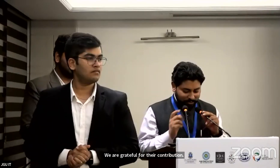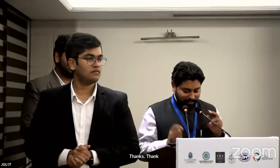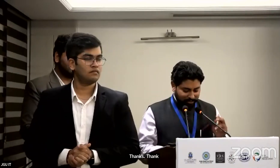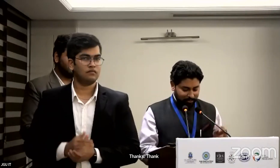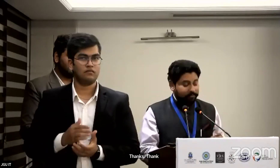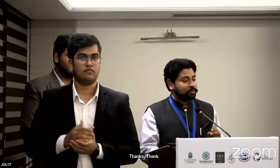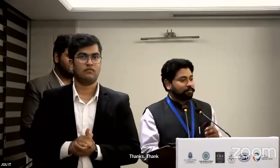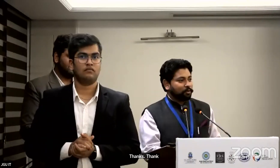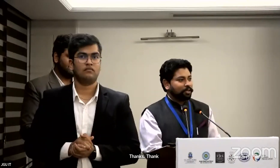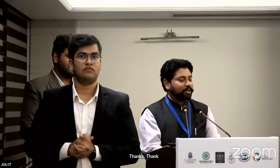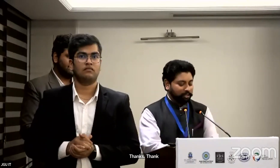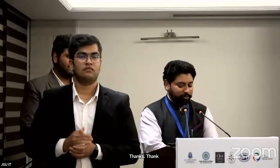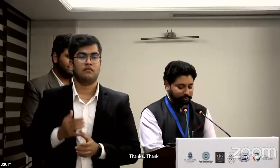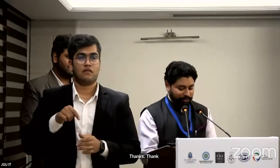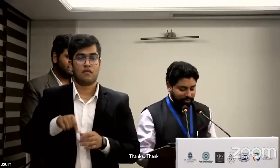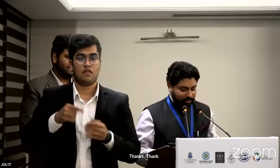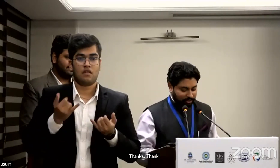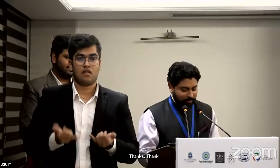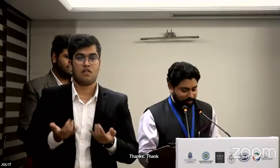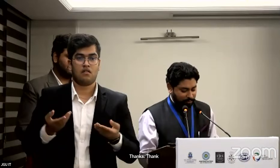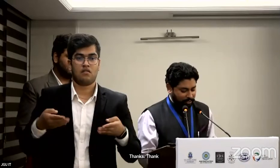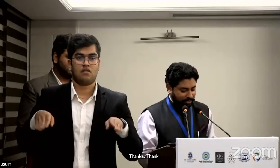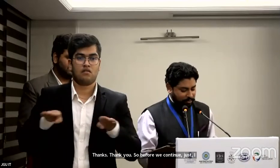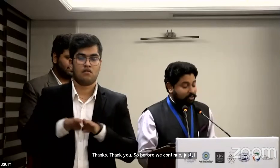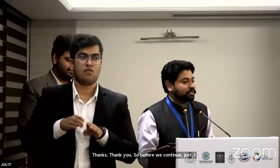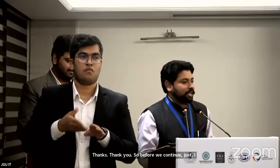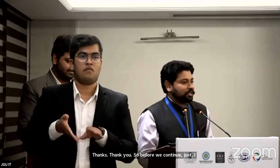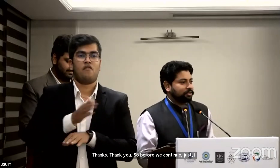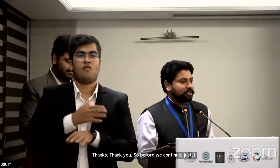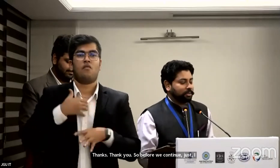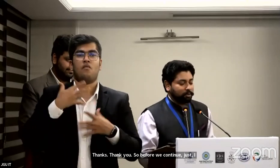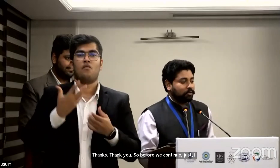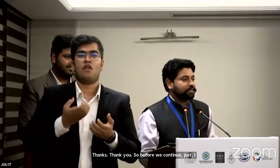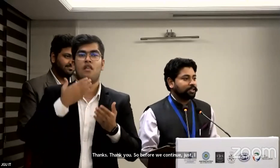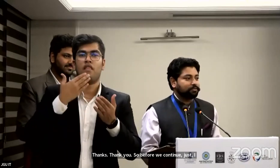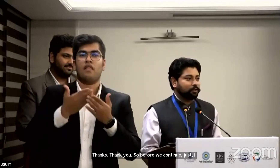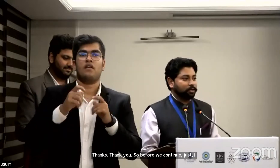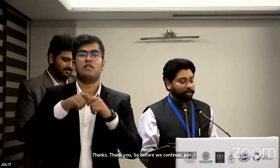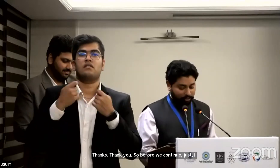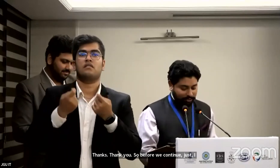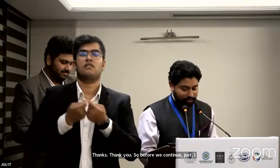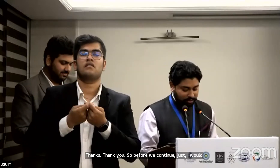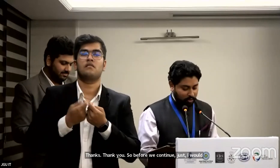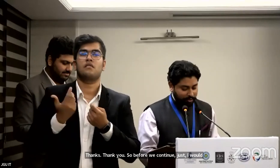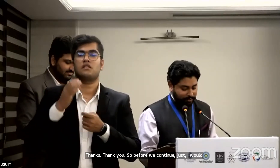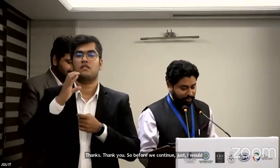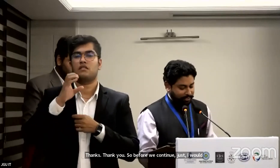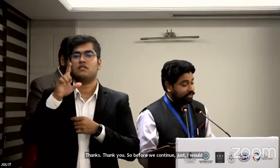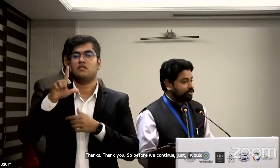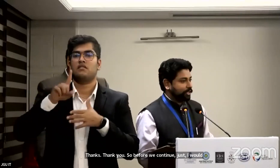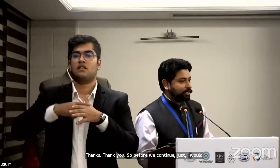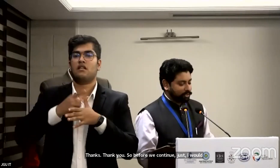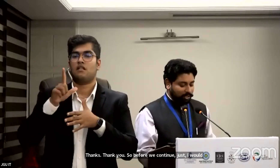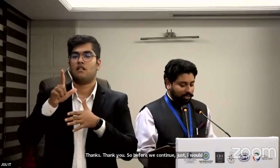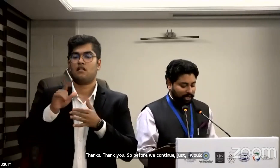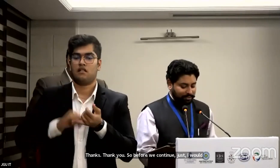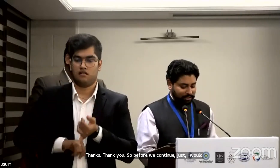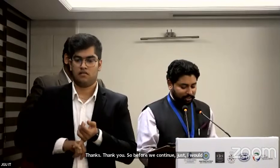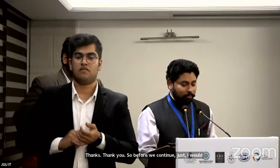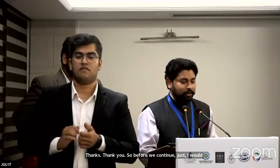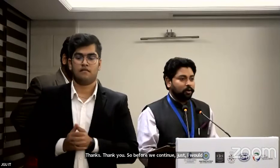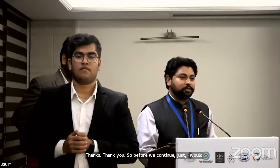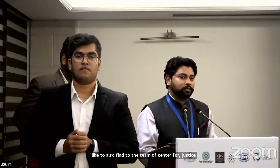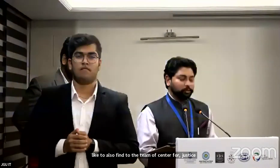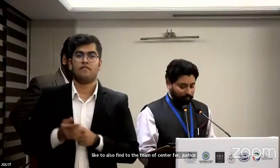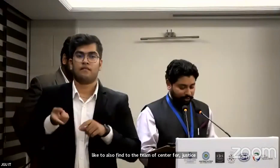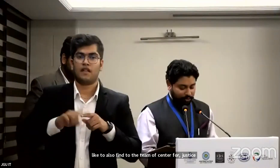Thank you. So before we conclude, I would like to also thank to the team of Center for Justice, Law and Society, CJLS, and General